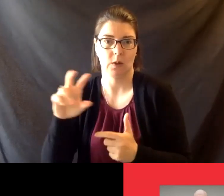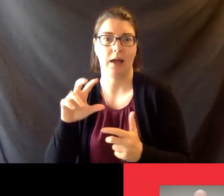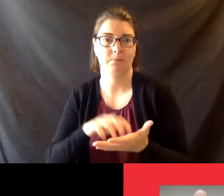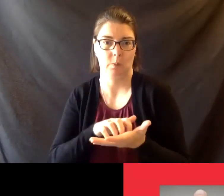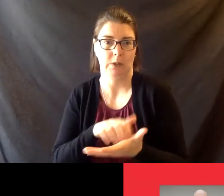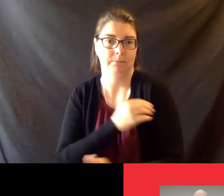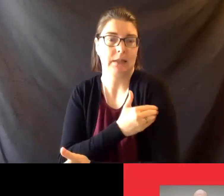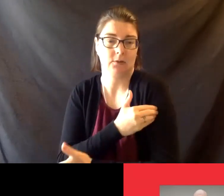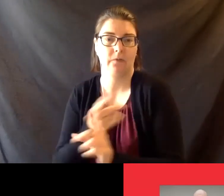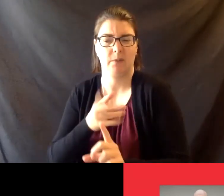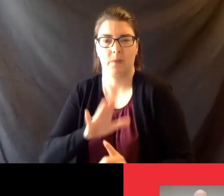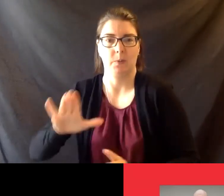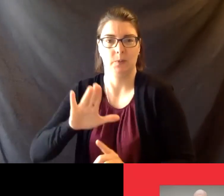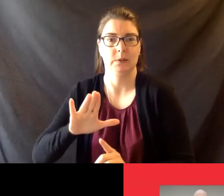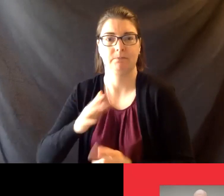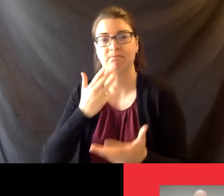much.